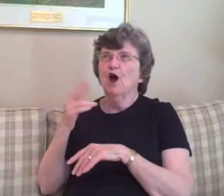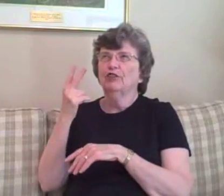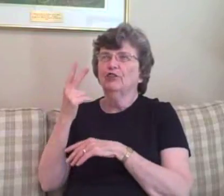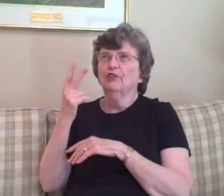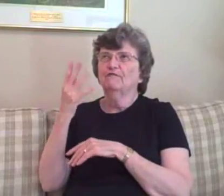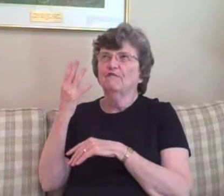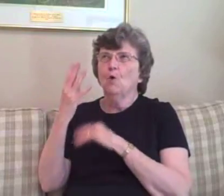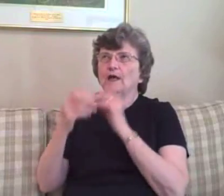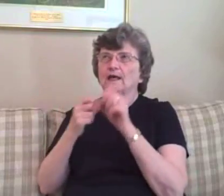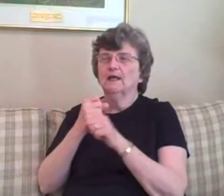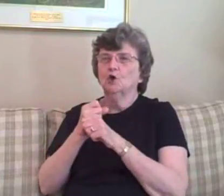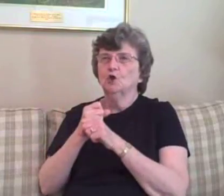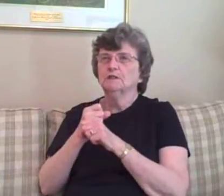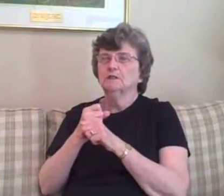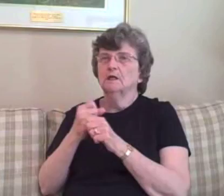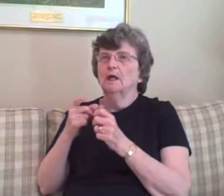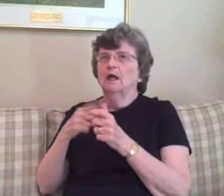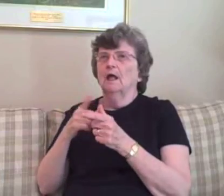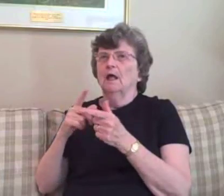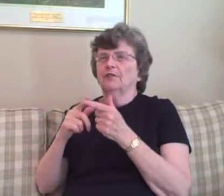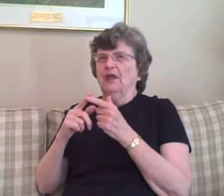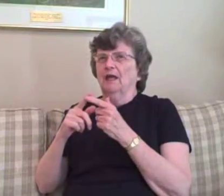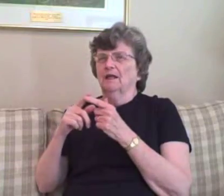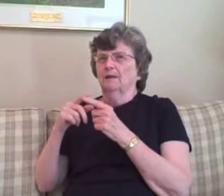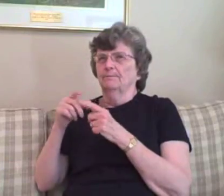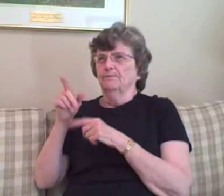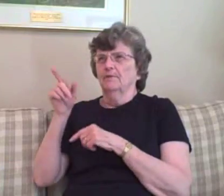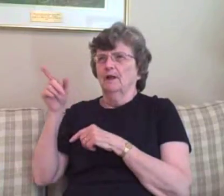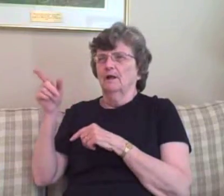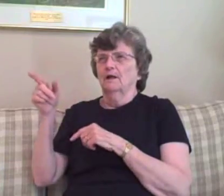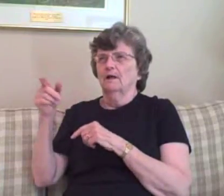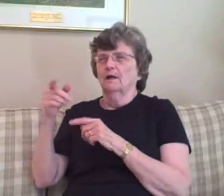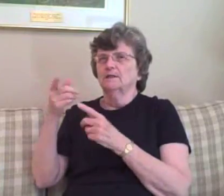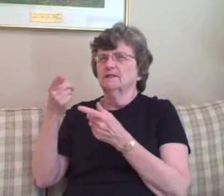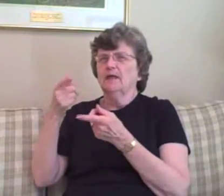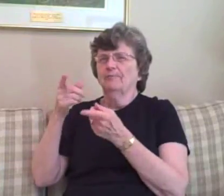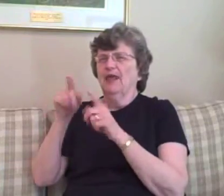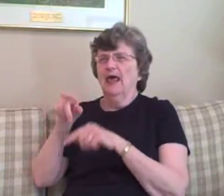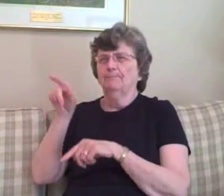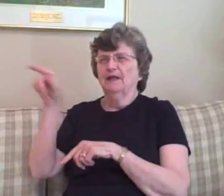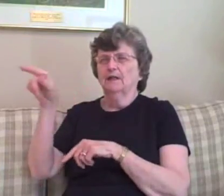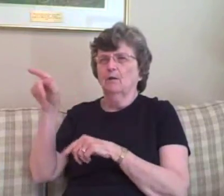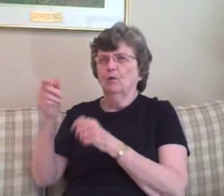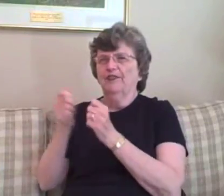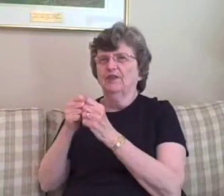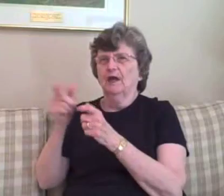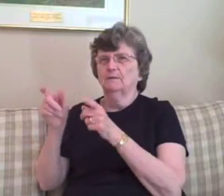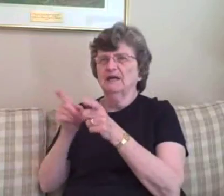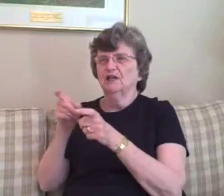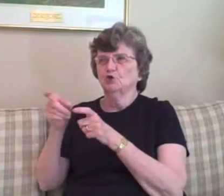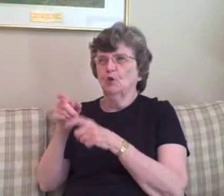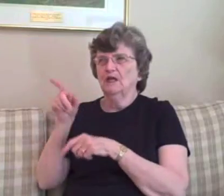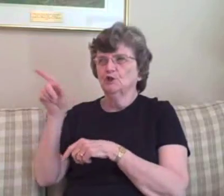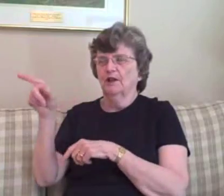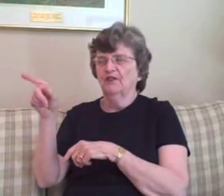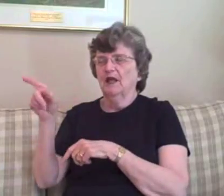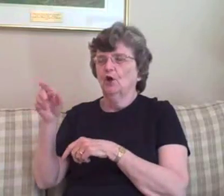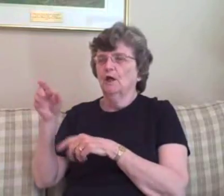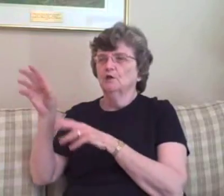teacher for 3 or 4 years. And then something happened with the